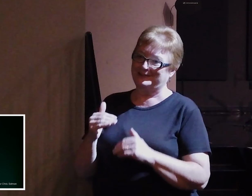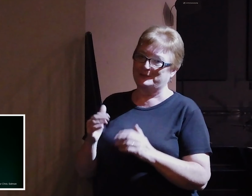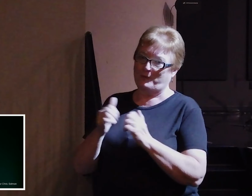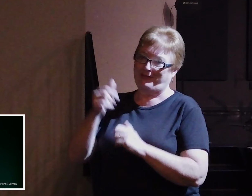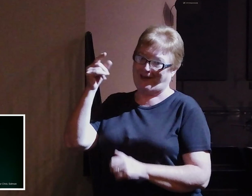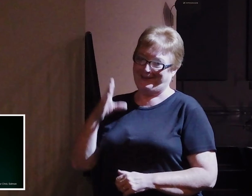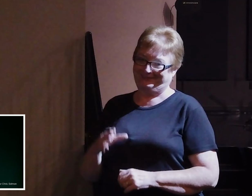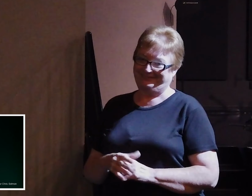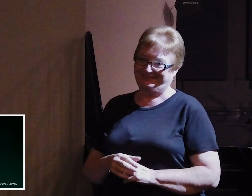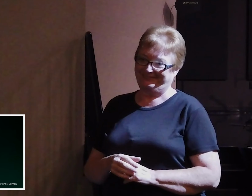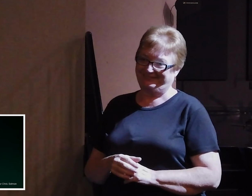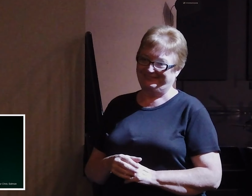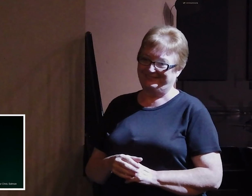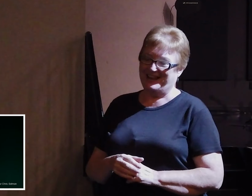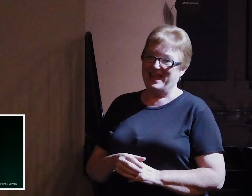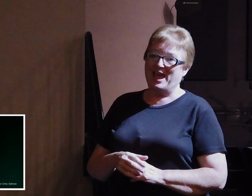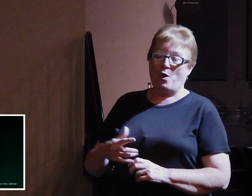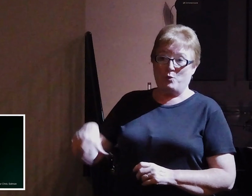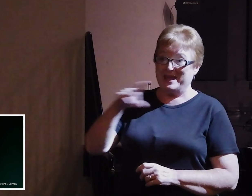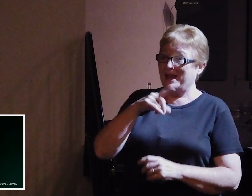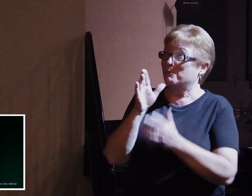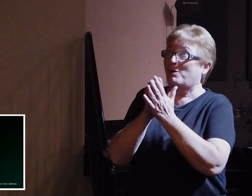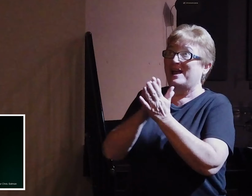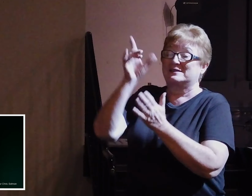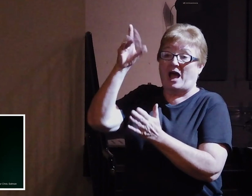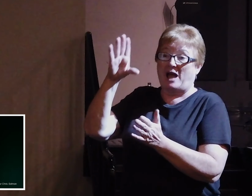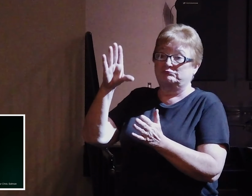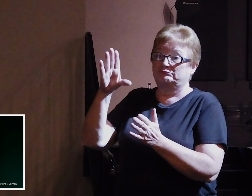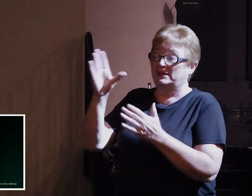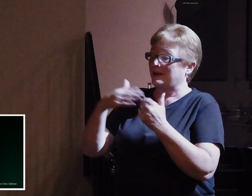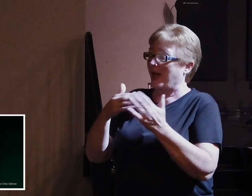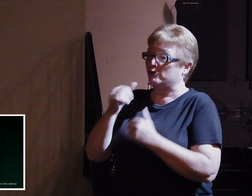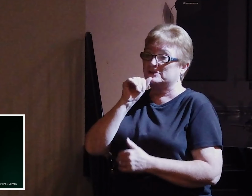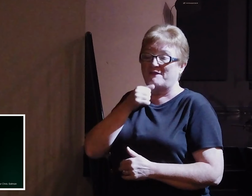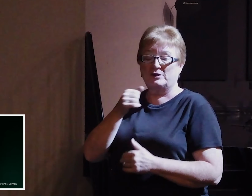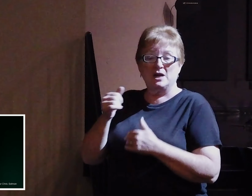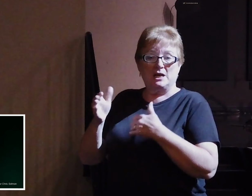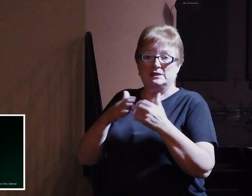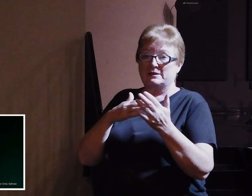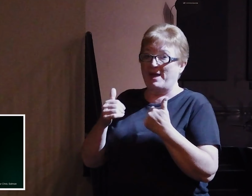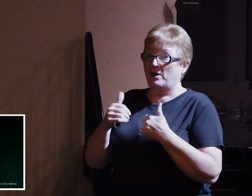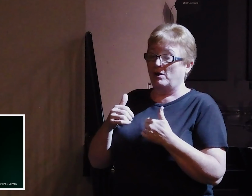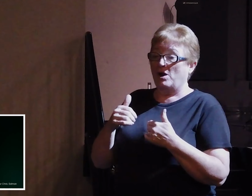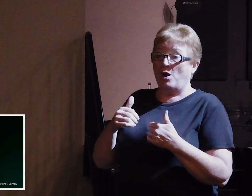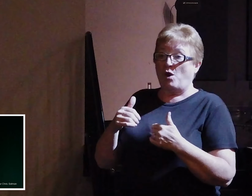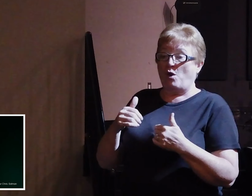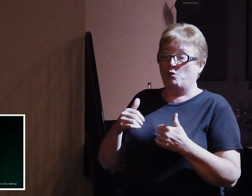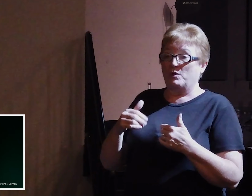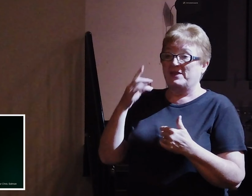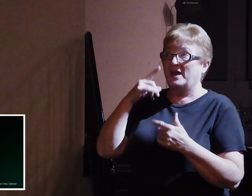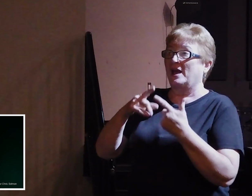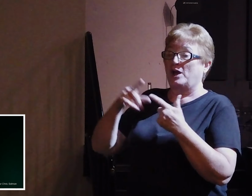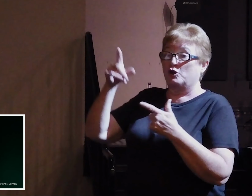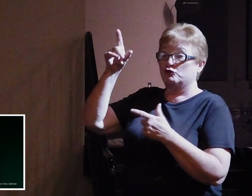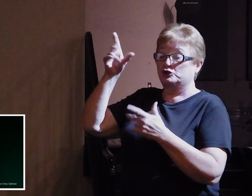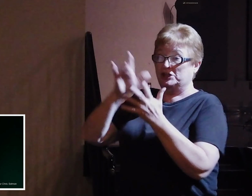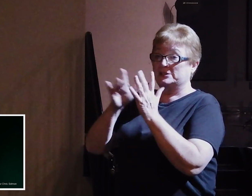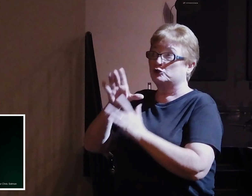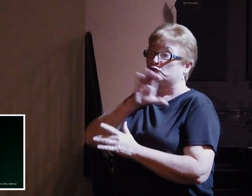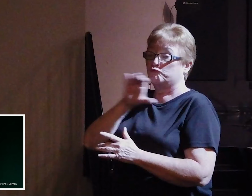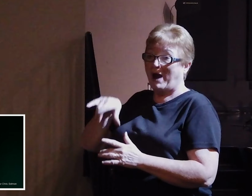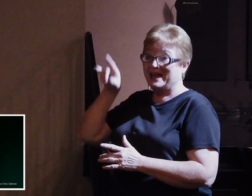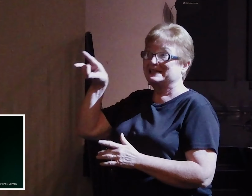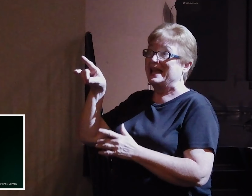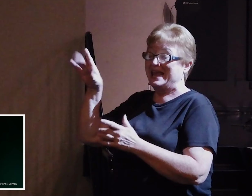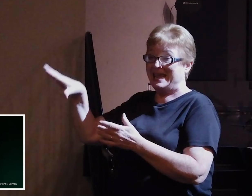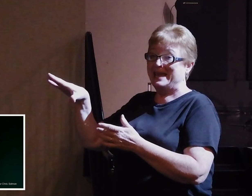that in Christ, we aren't receiving what we should have. Christ paid that on the cross. And I think